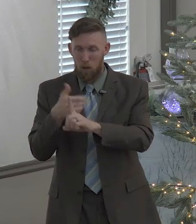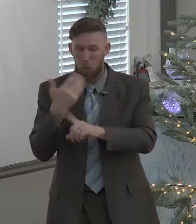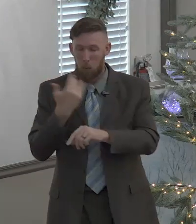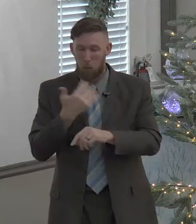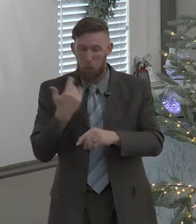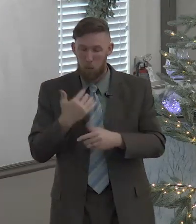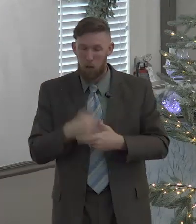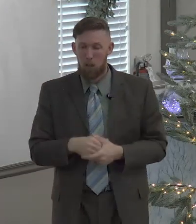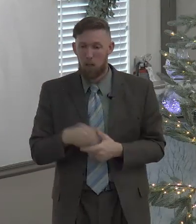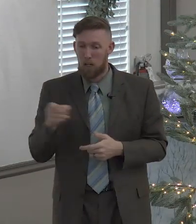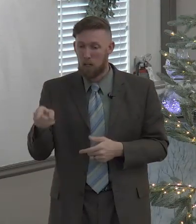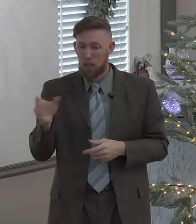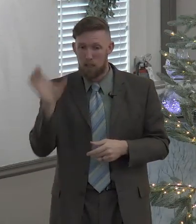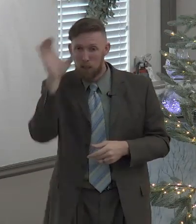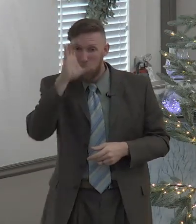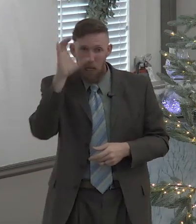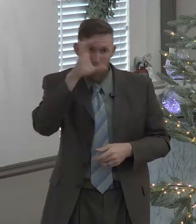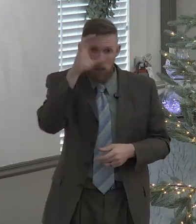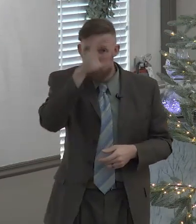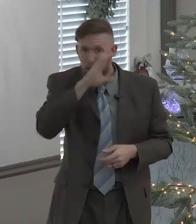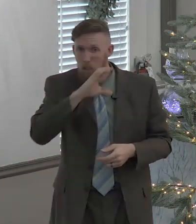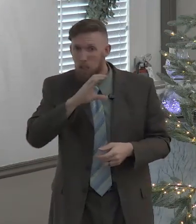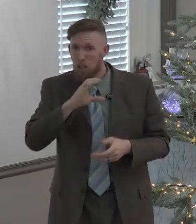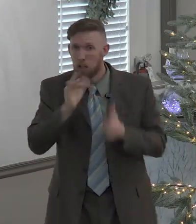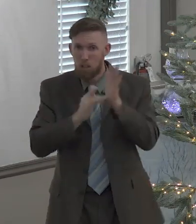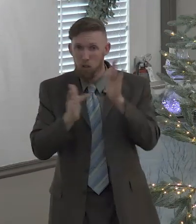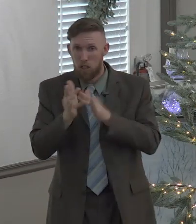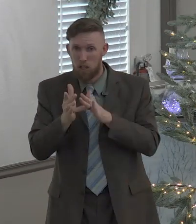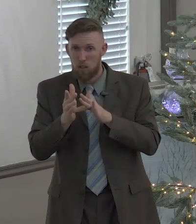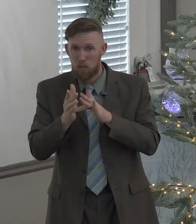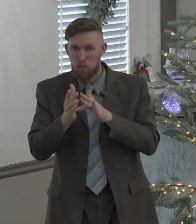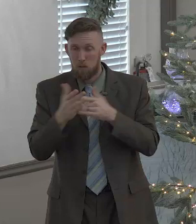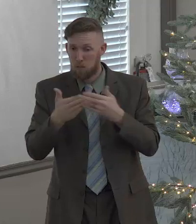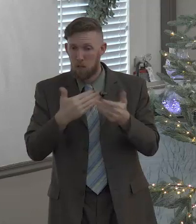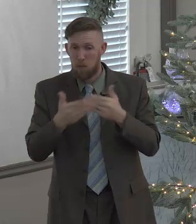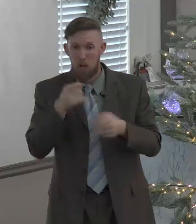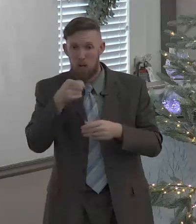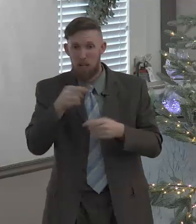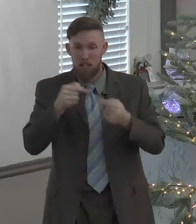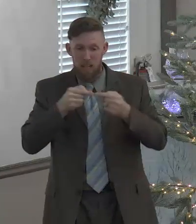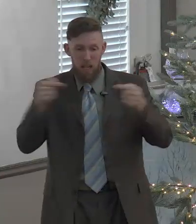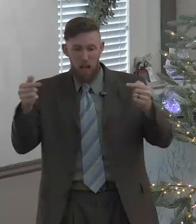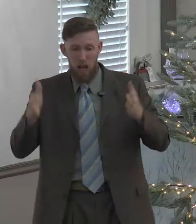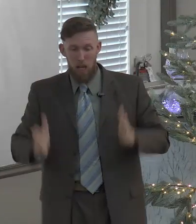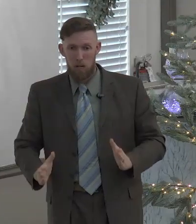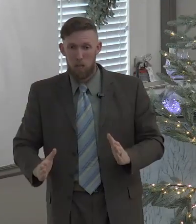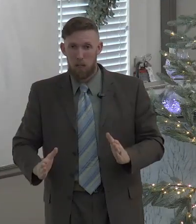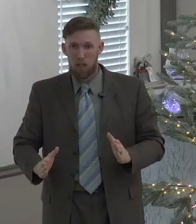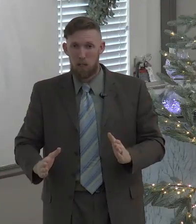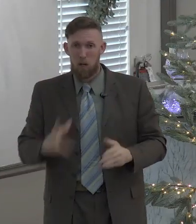and he's humbled himself greatly, beloved, because he's seeking out